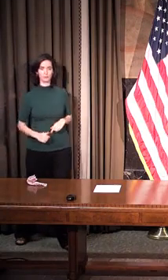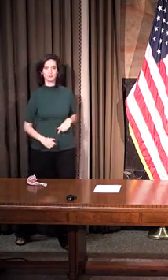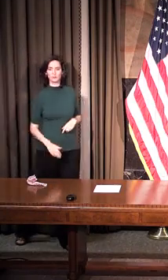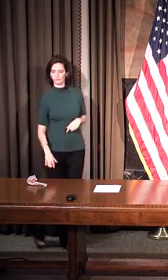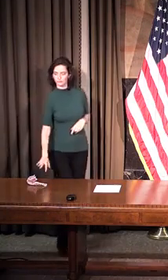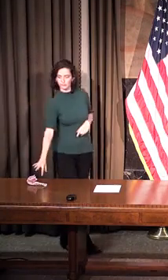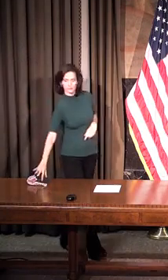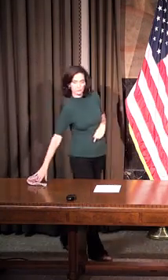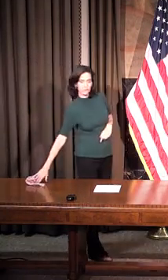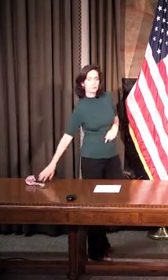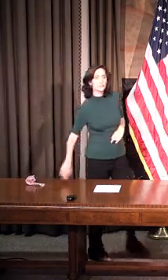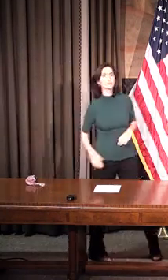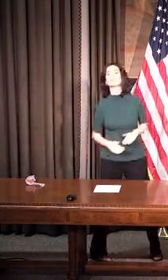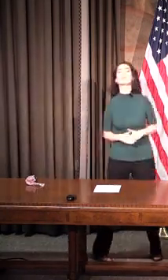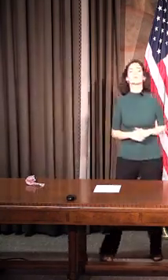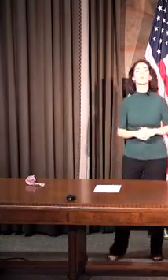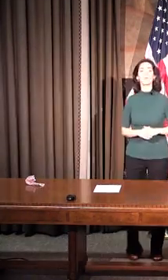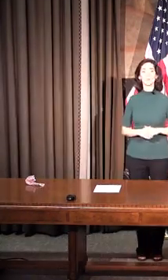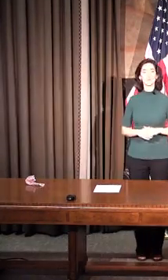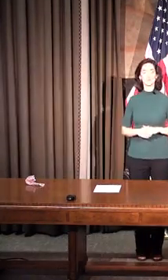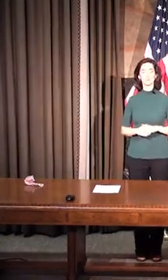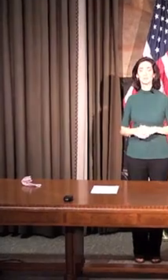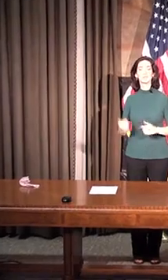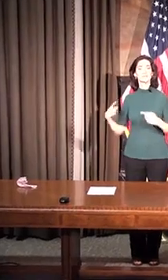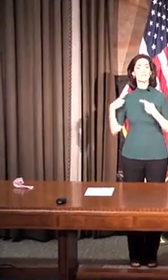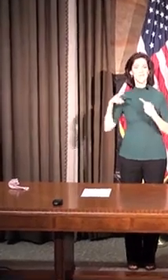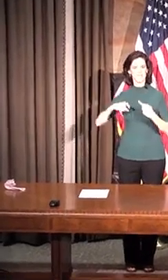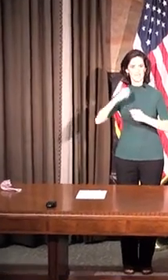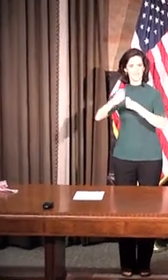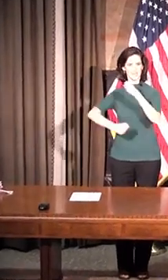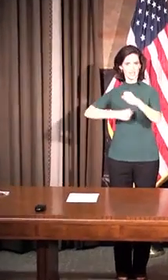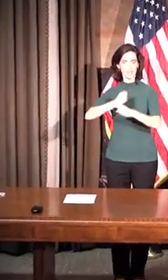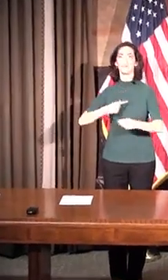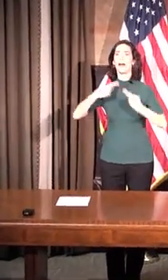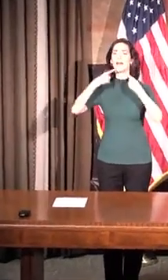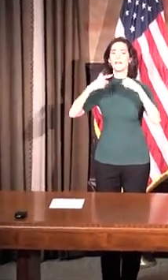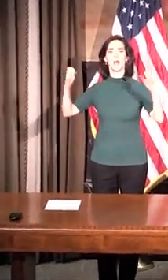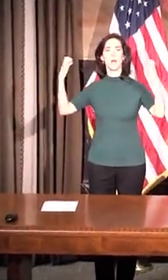I think that was the 8th state of emergency this year alone.